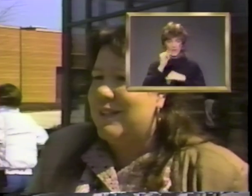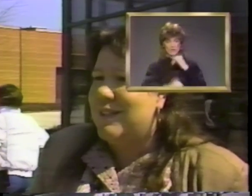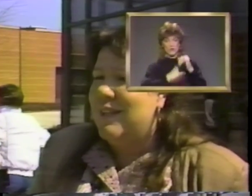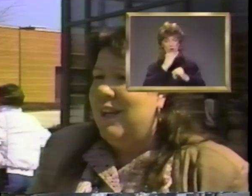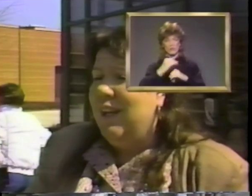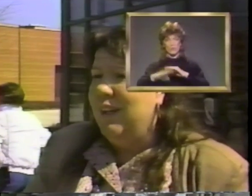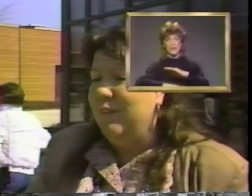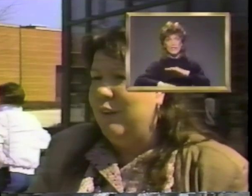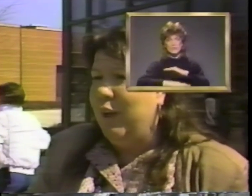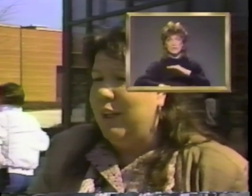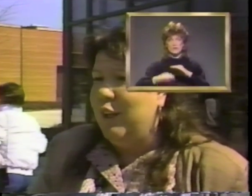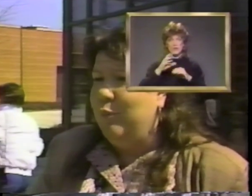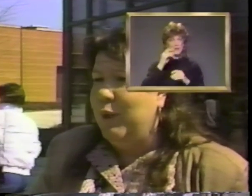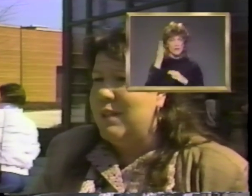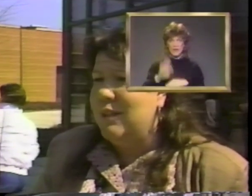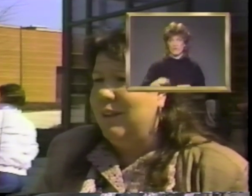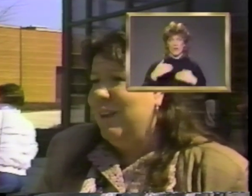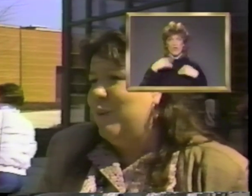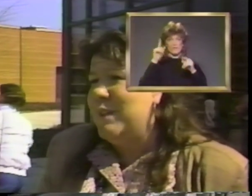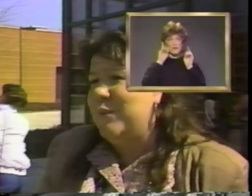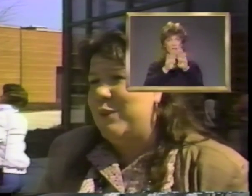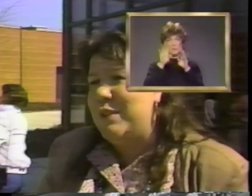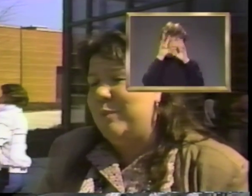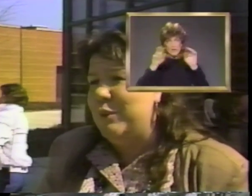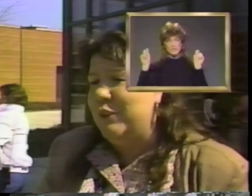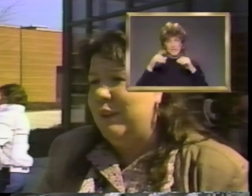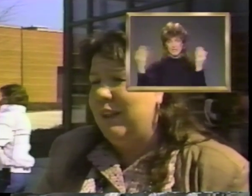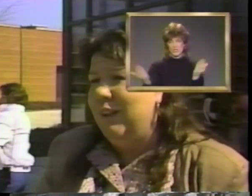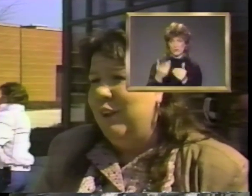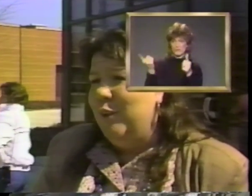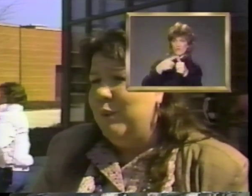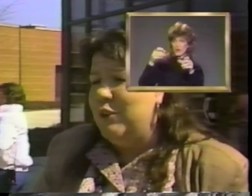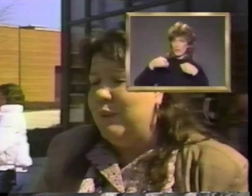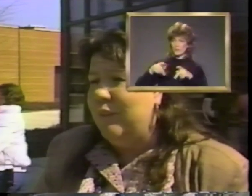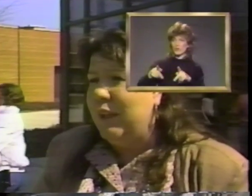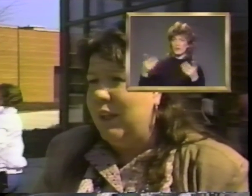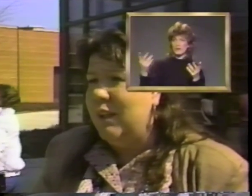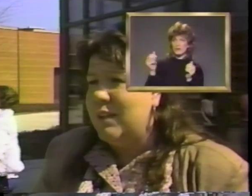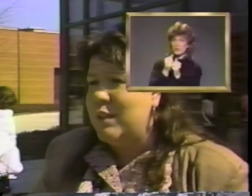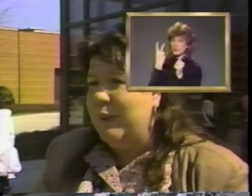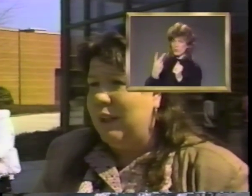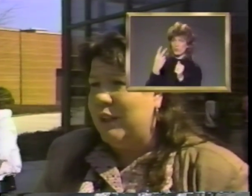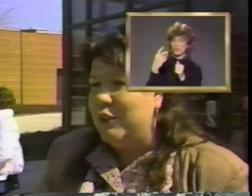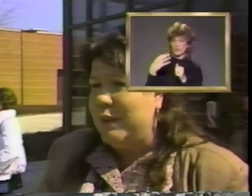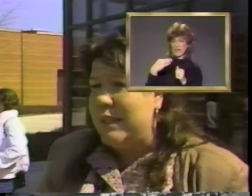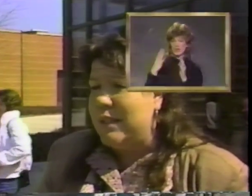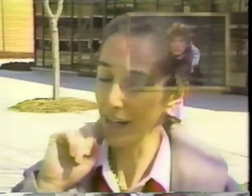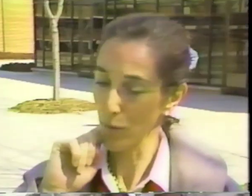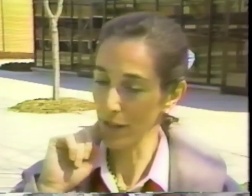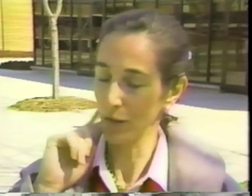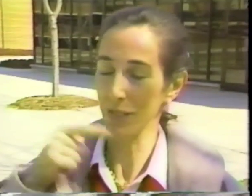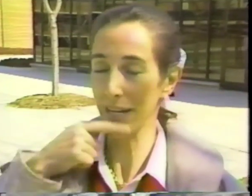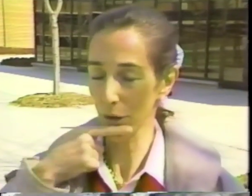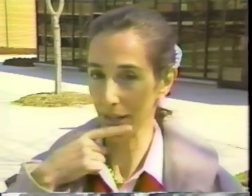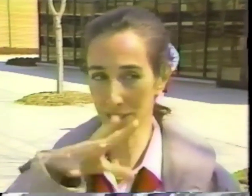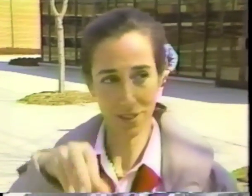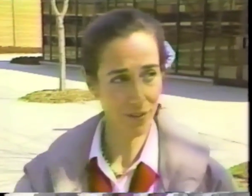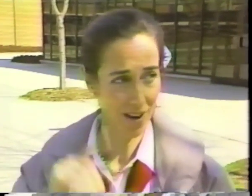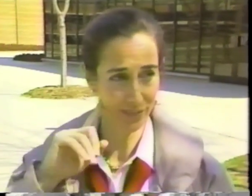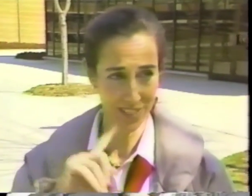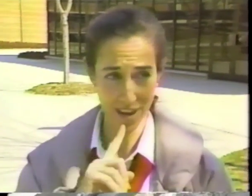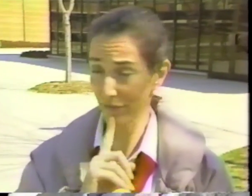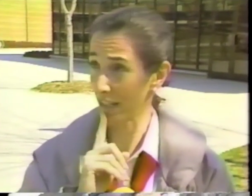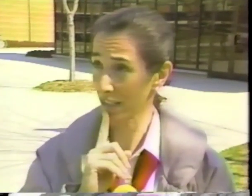international basis, and they've never had a deaf president, and here was the first opportunity with 2 deaf candidates to make that choice. Anyone who's hearing